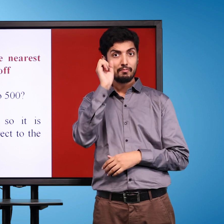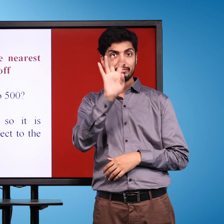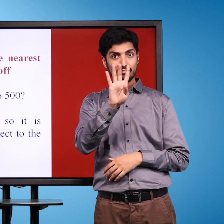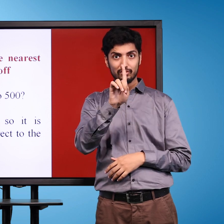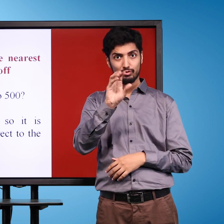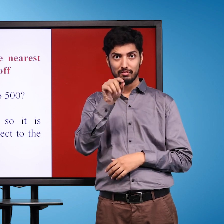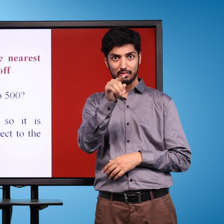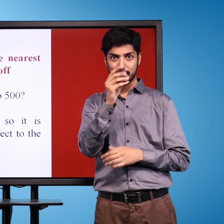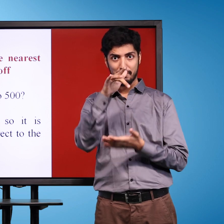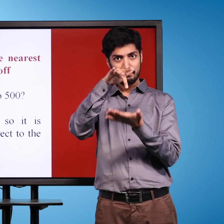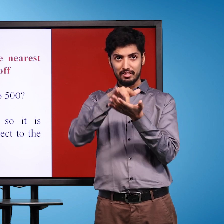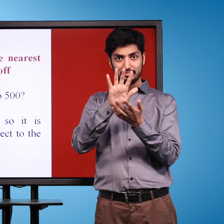hundred.